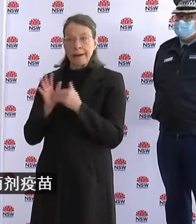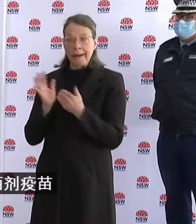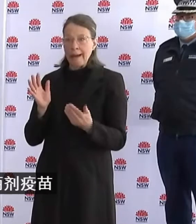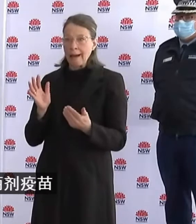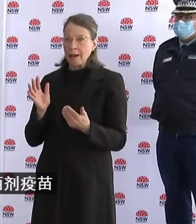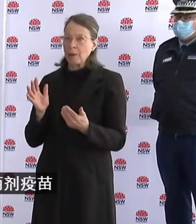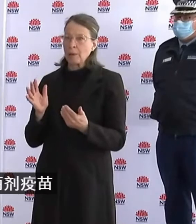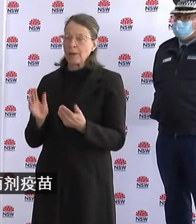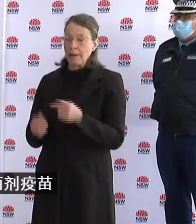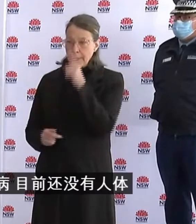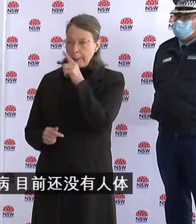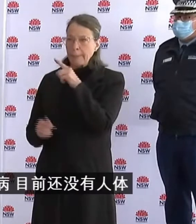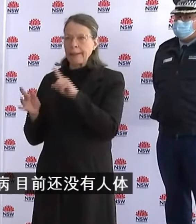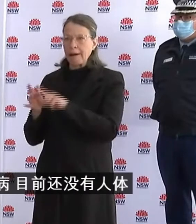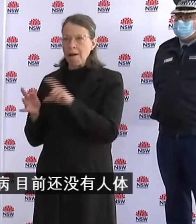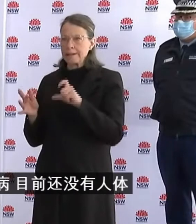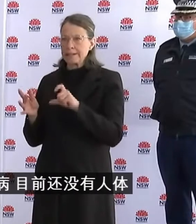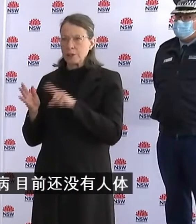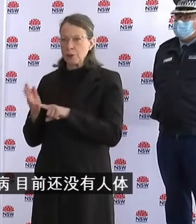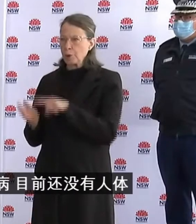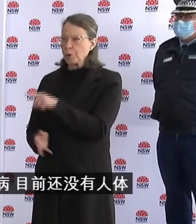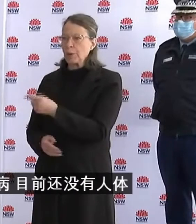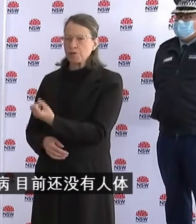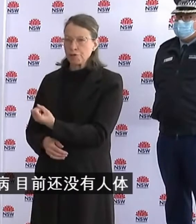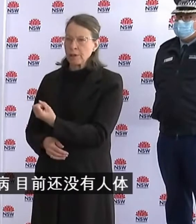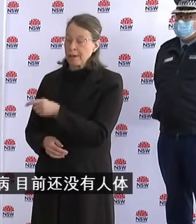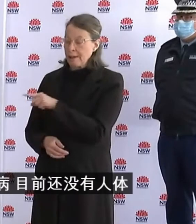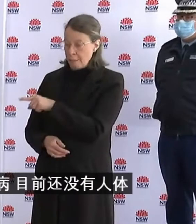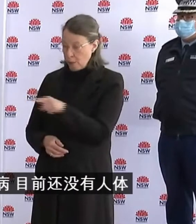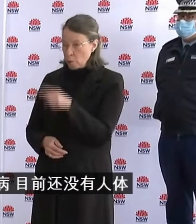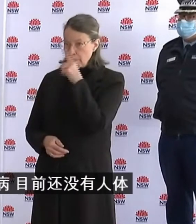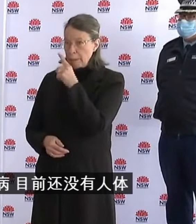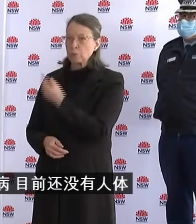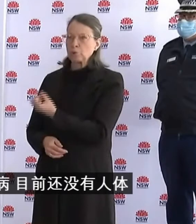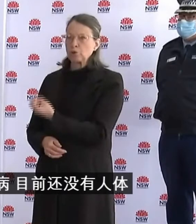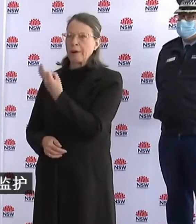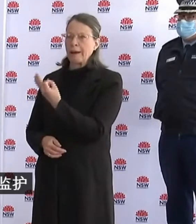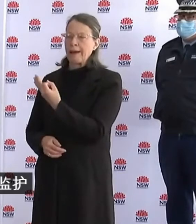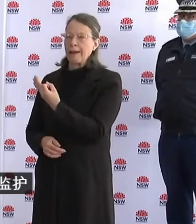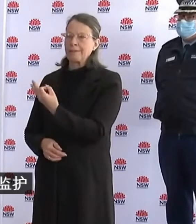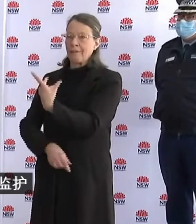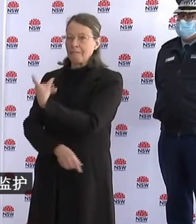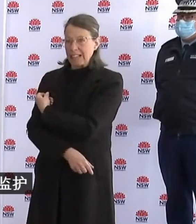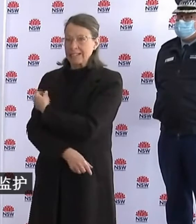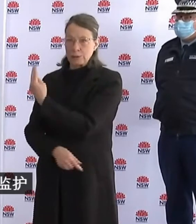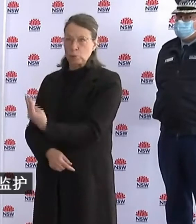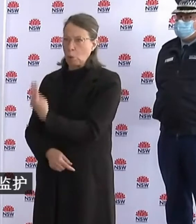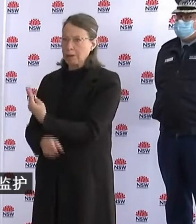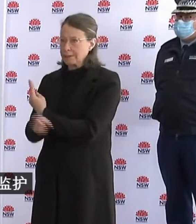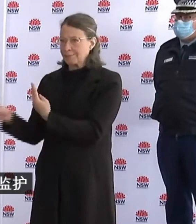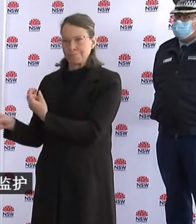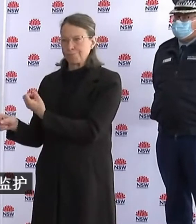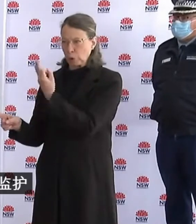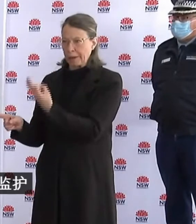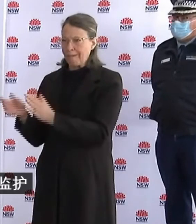had 2 doses of the vaccine. So we know the vaccine prevents serious illness. There is currently nobody in intensive care who's